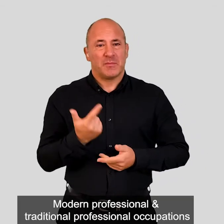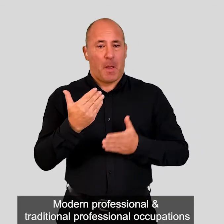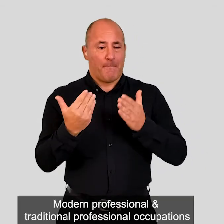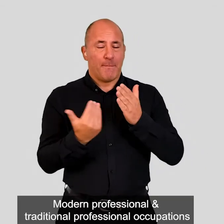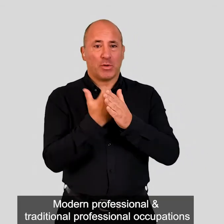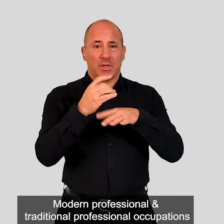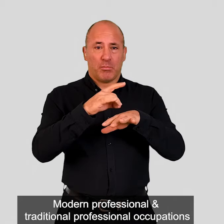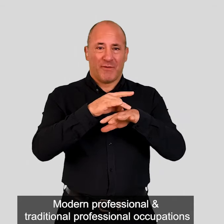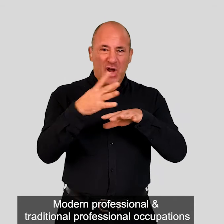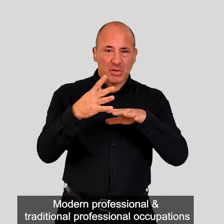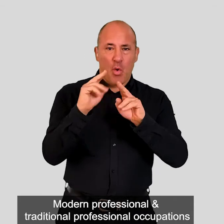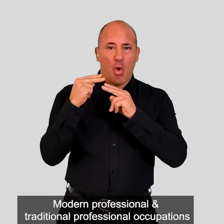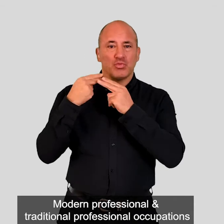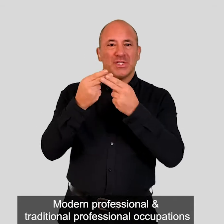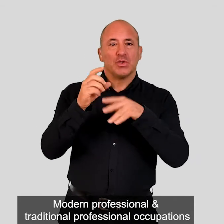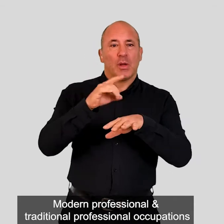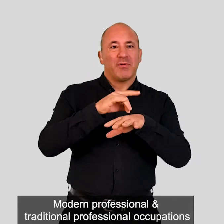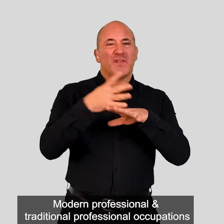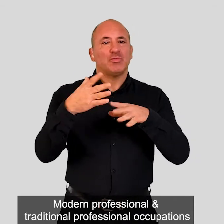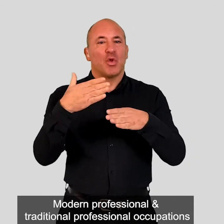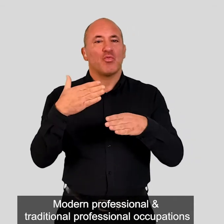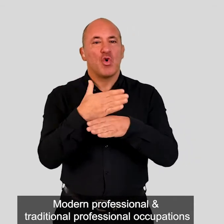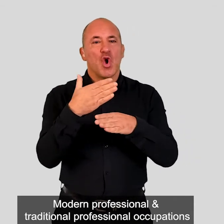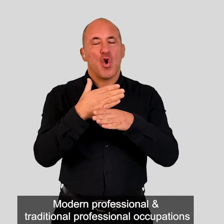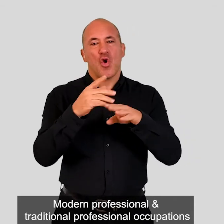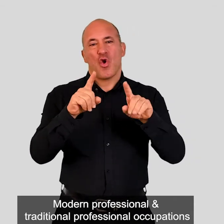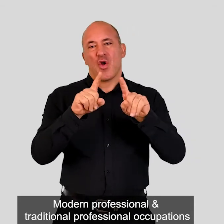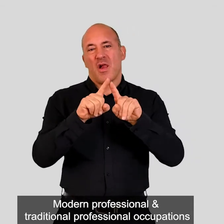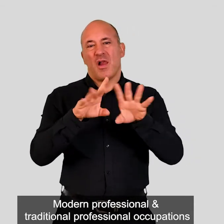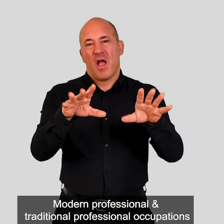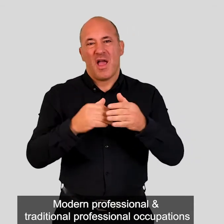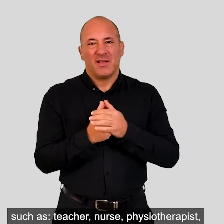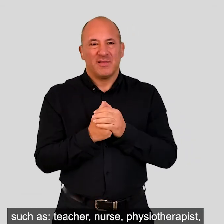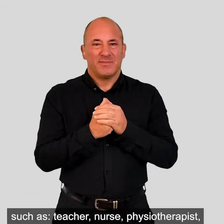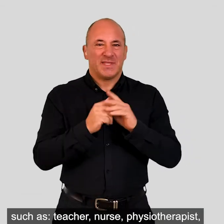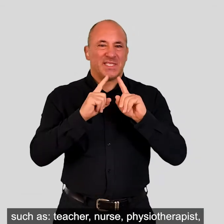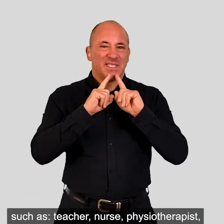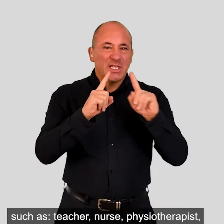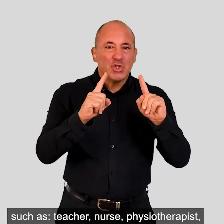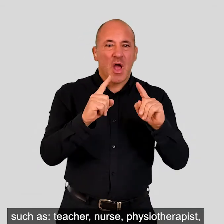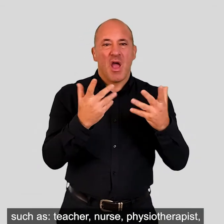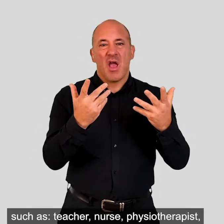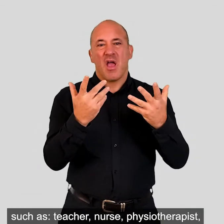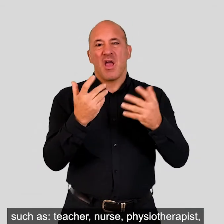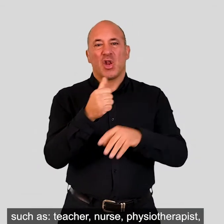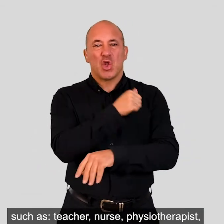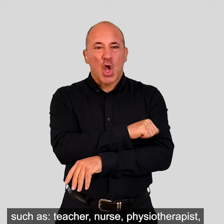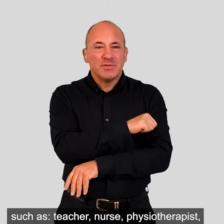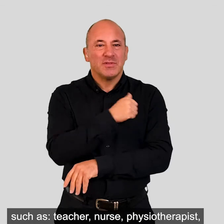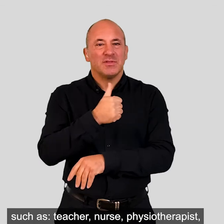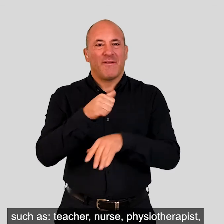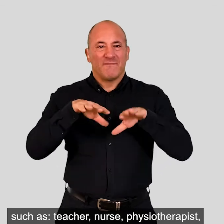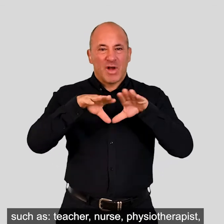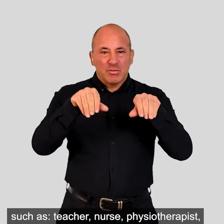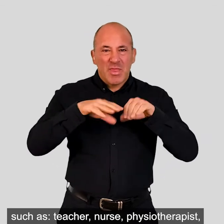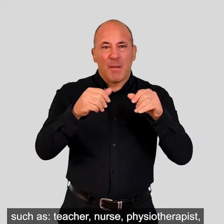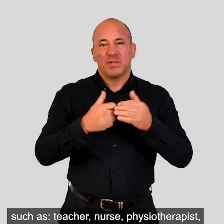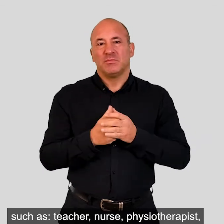Modern professional and traditional professional occupations such as teacher, nurse,